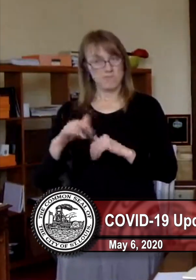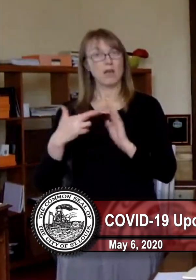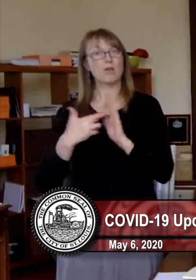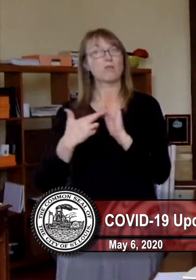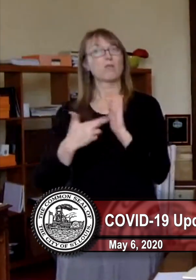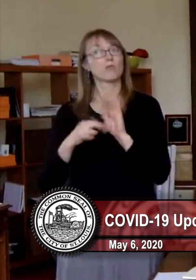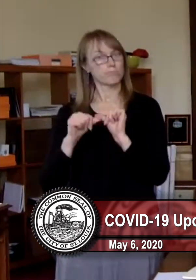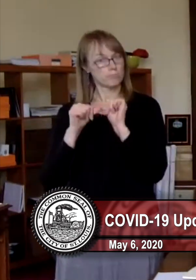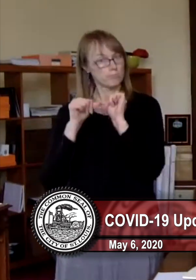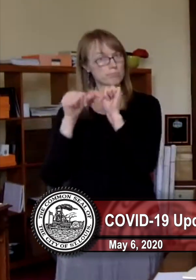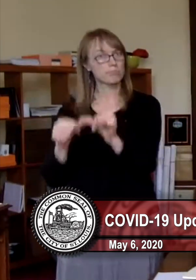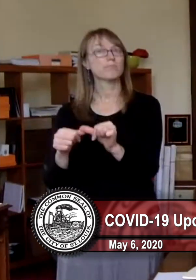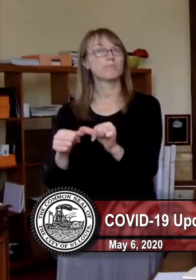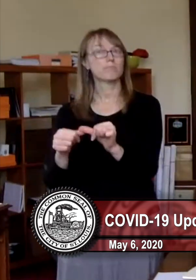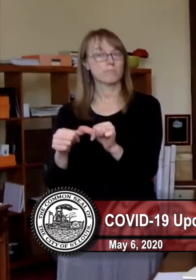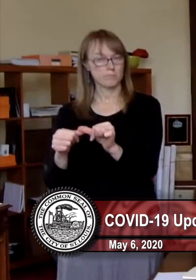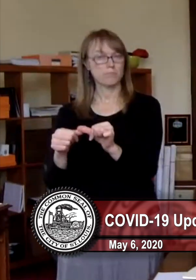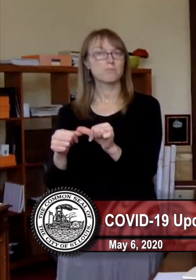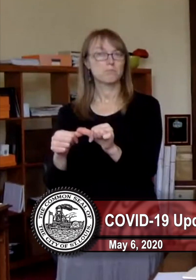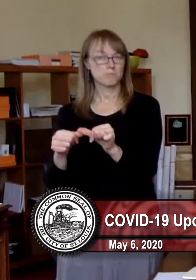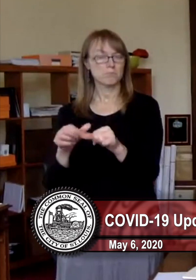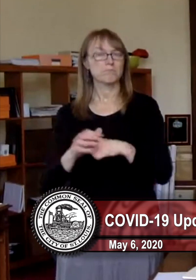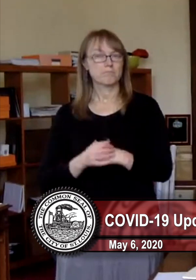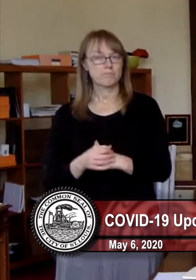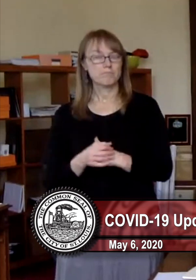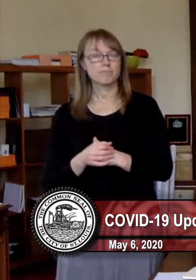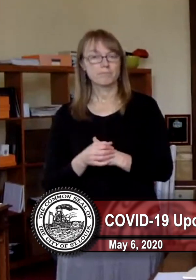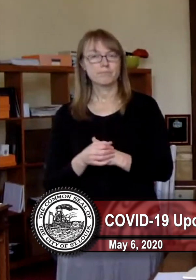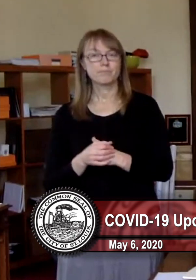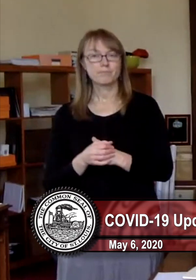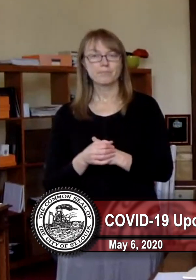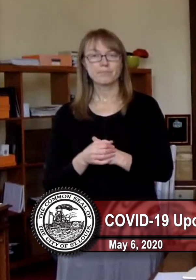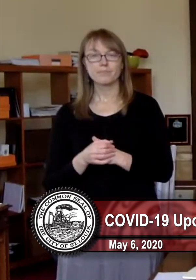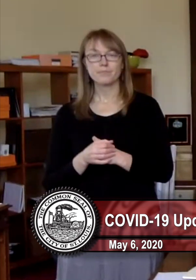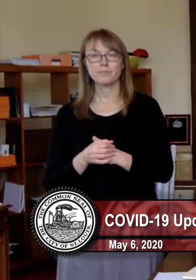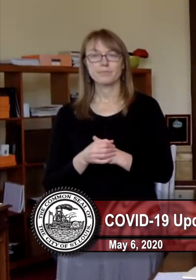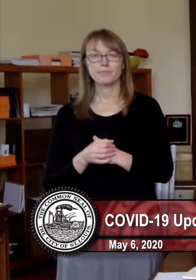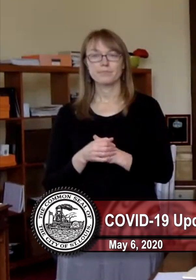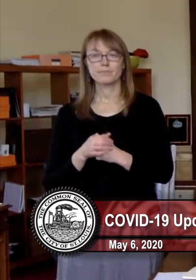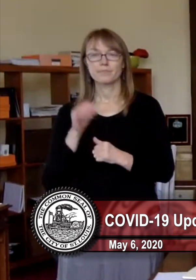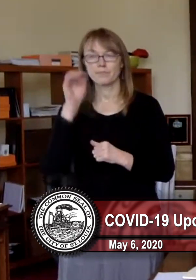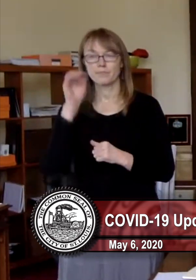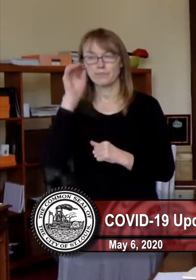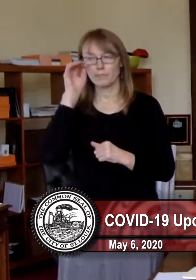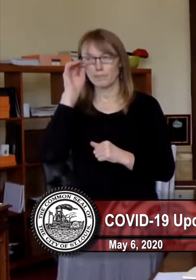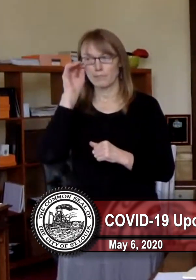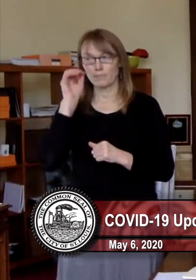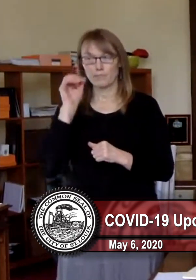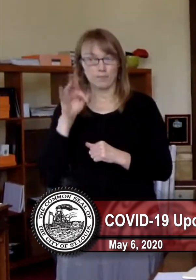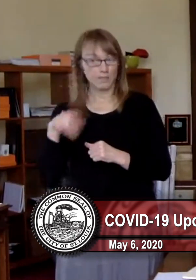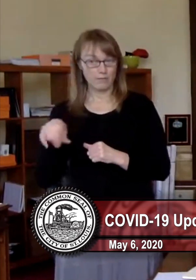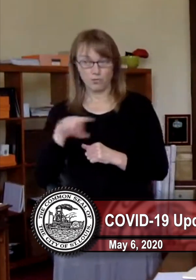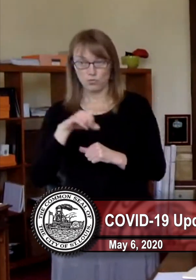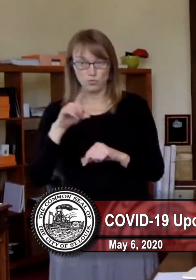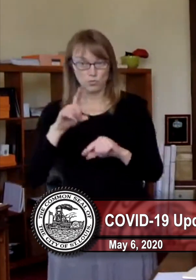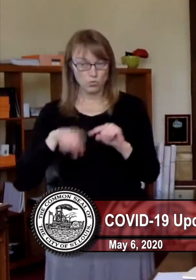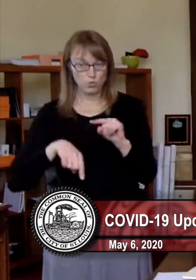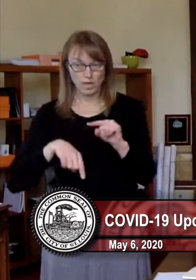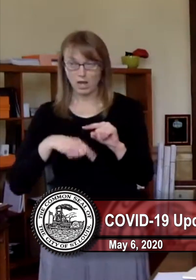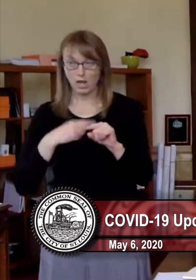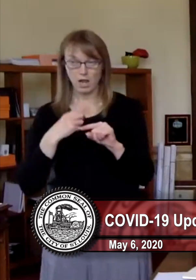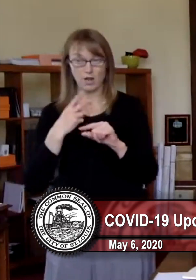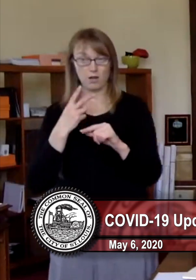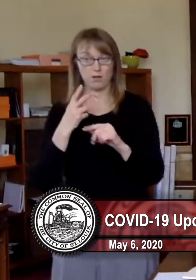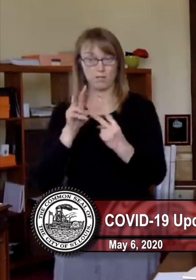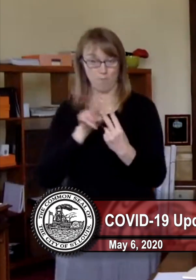to have that for a while if you're unable to socially distance and wear a mask. So yes, the